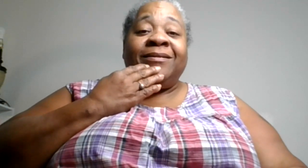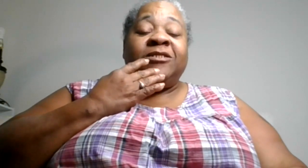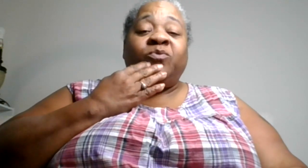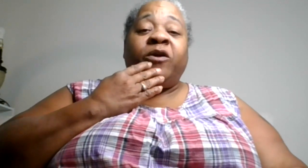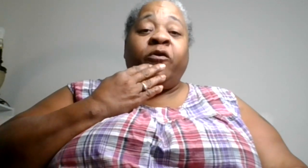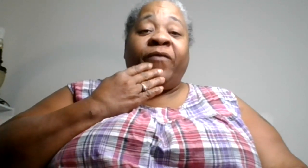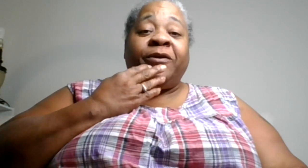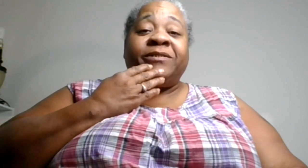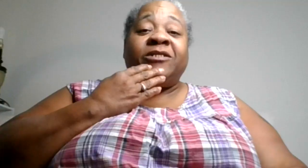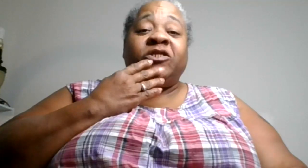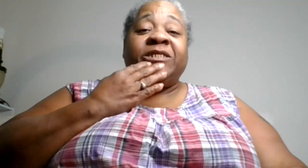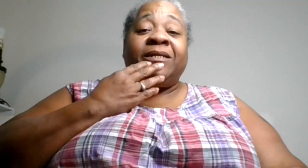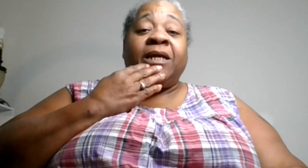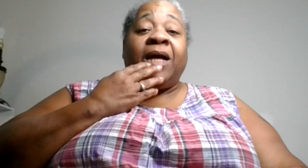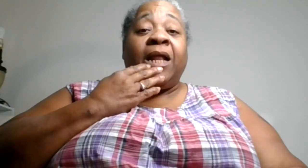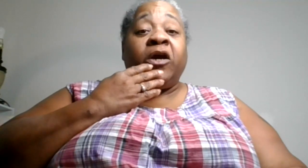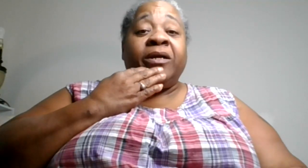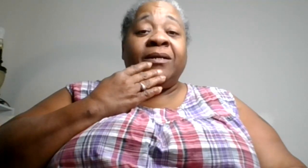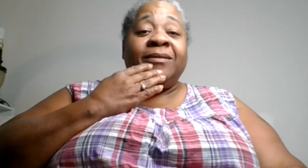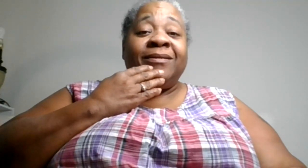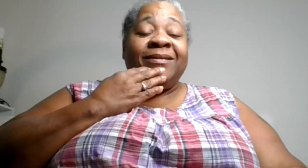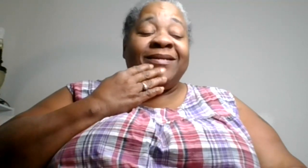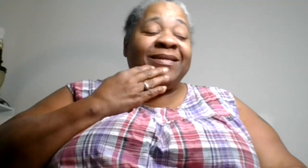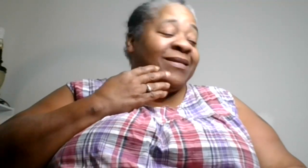Just wiggle your fingers at your chin. Color.